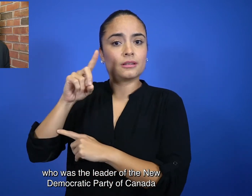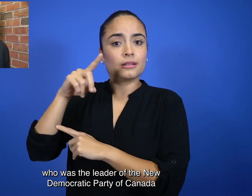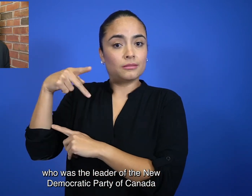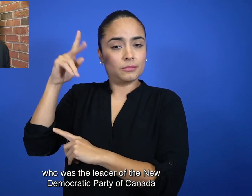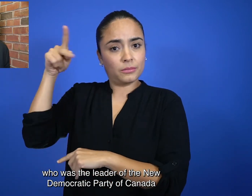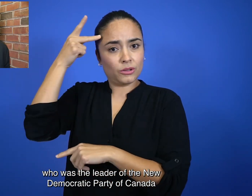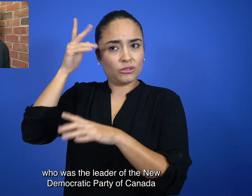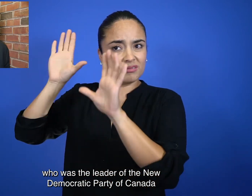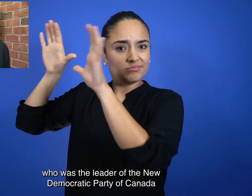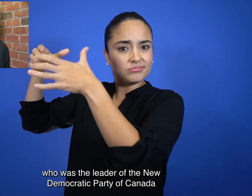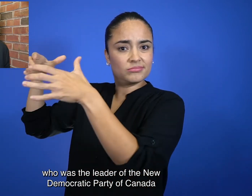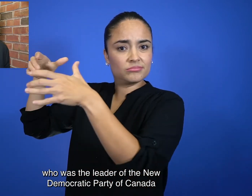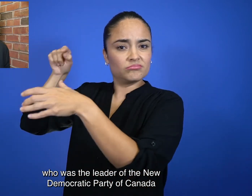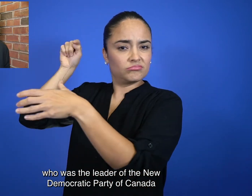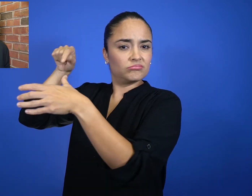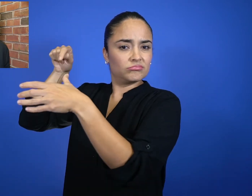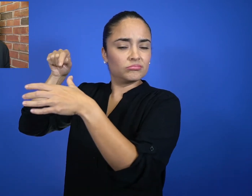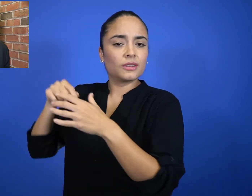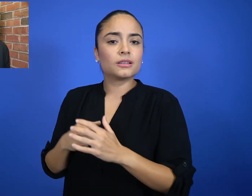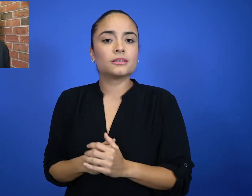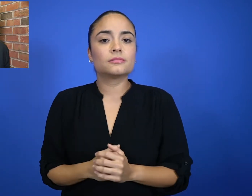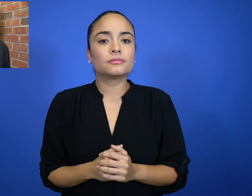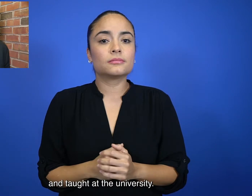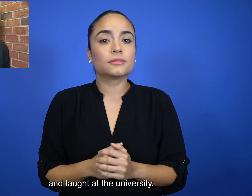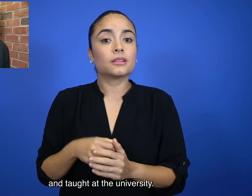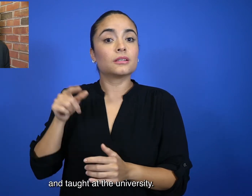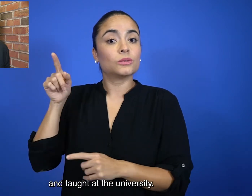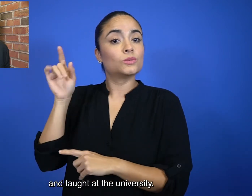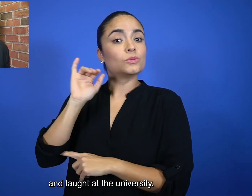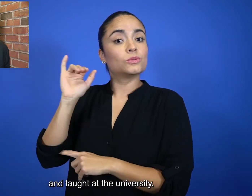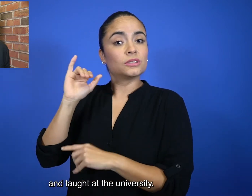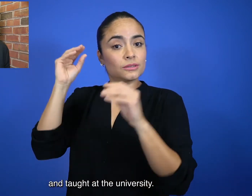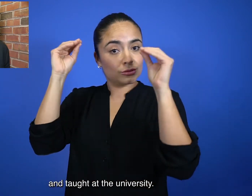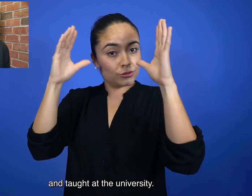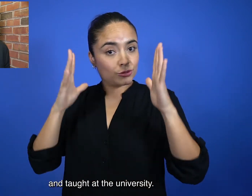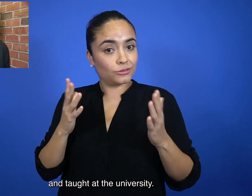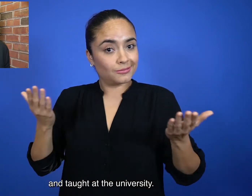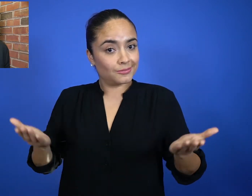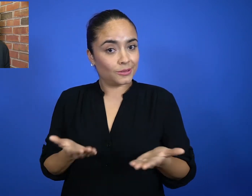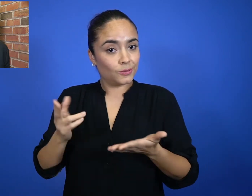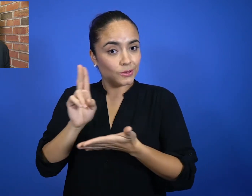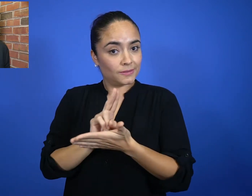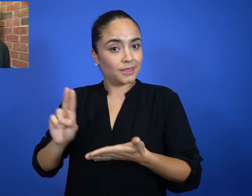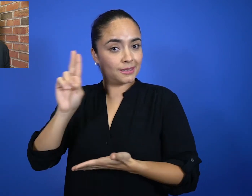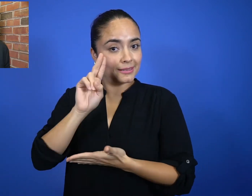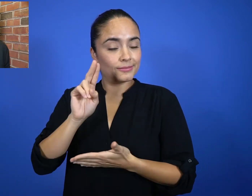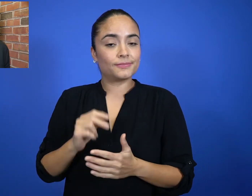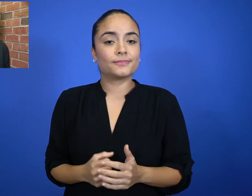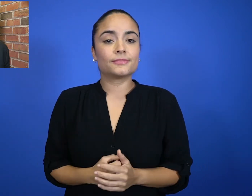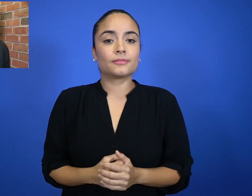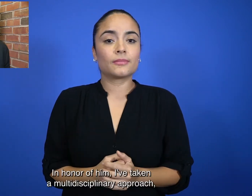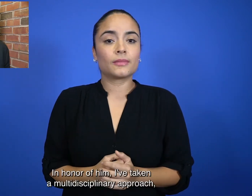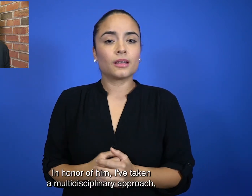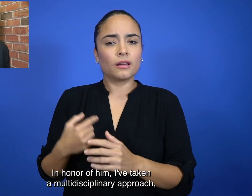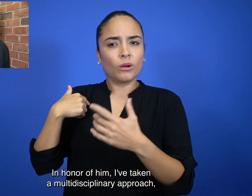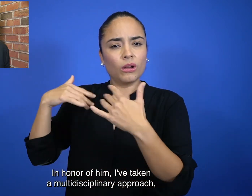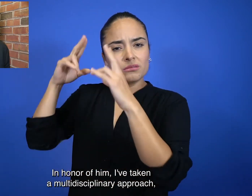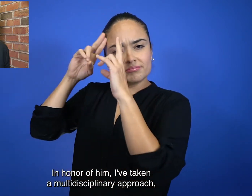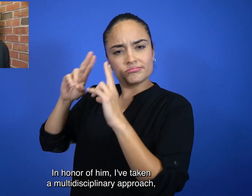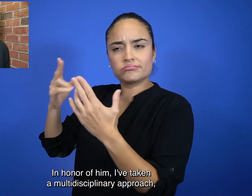Democratic Party of Canada, and taught at the university. In honor of him,